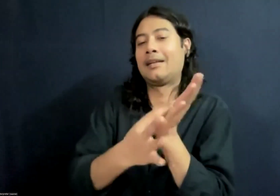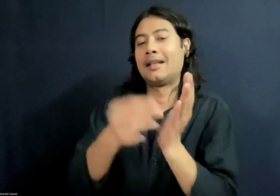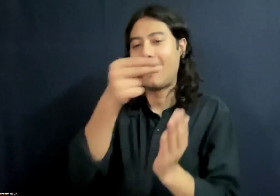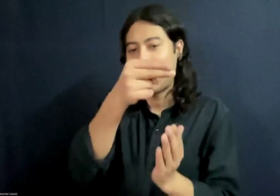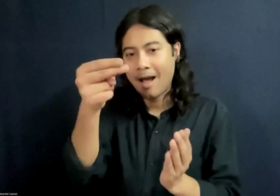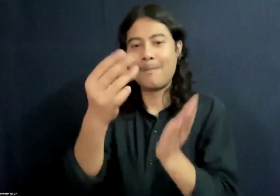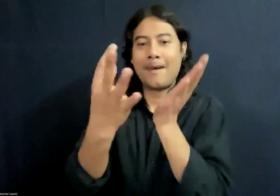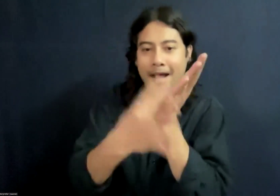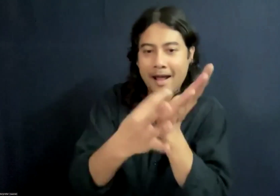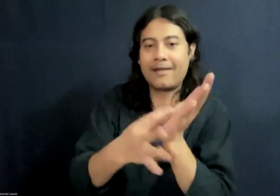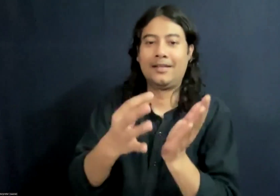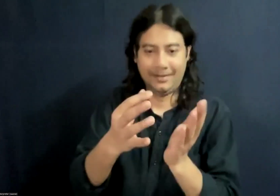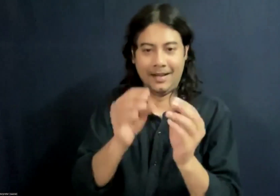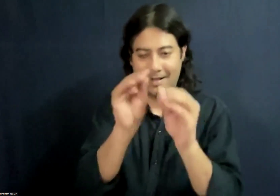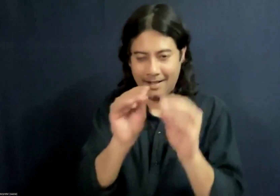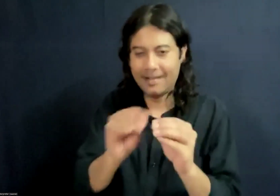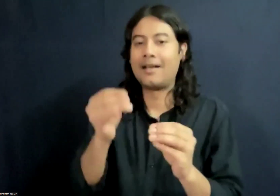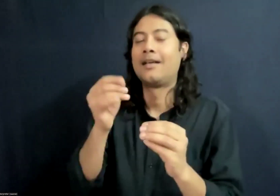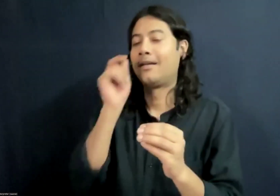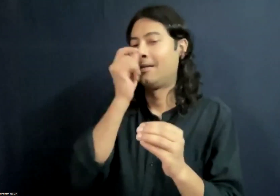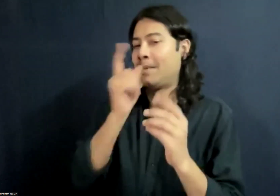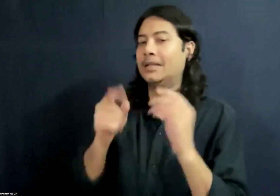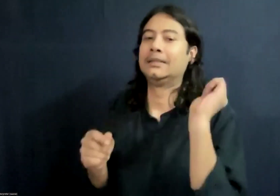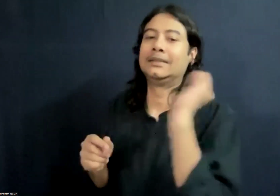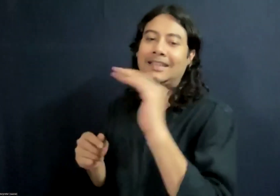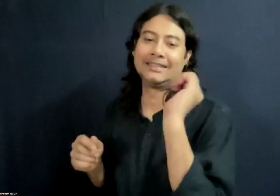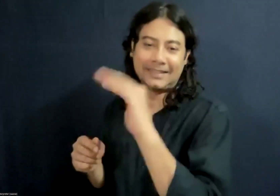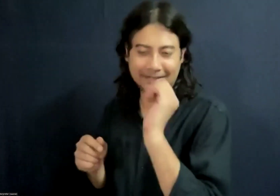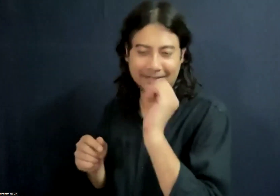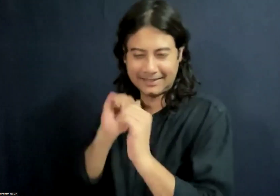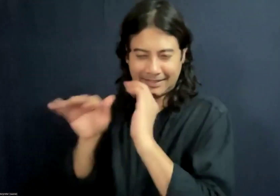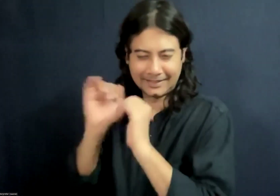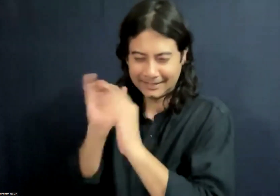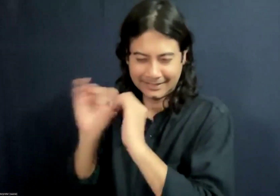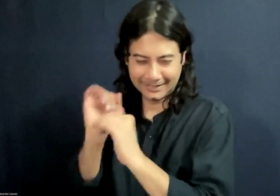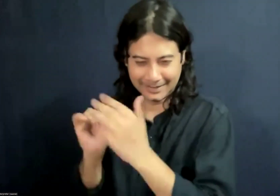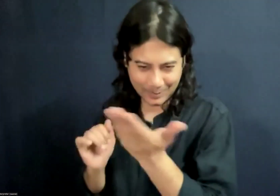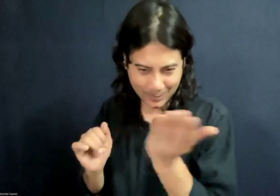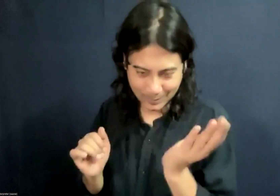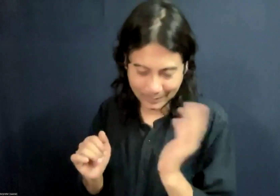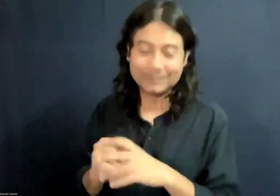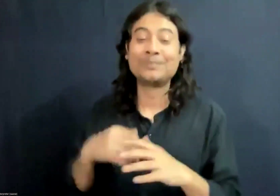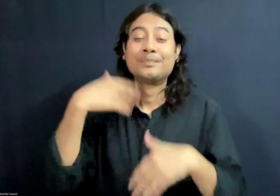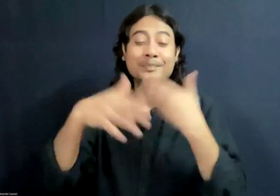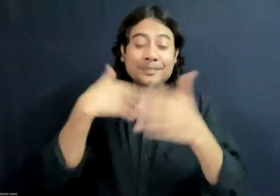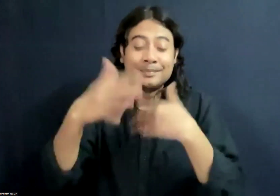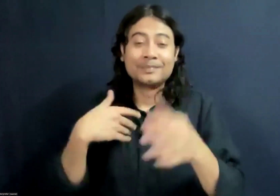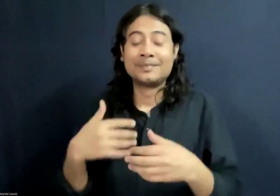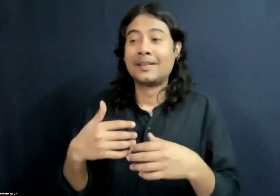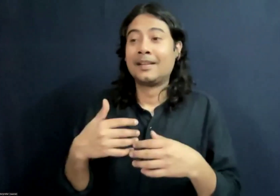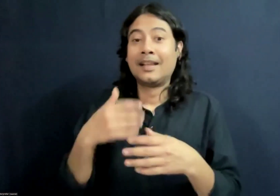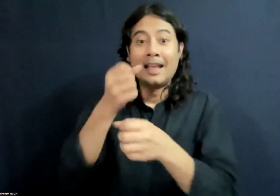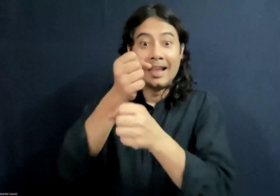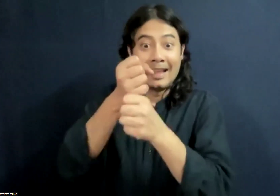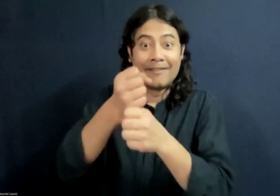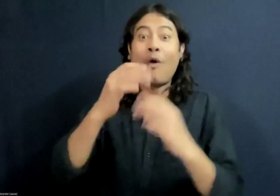once you receive that gift, if somebody can make a video of that, like you are receiving that gift and your family is taking your video,